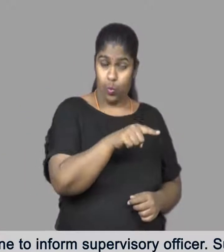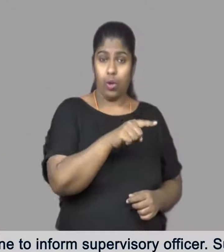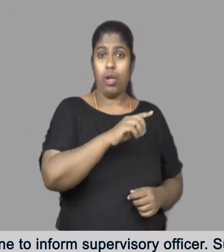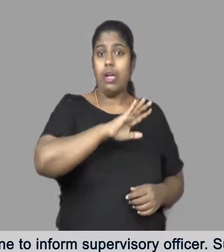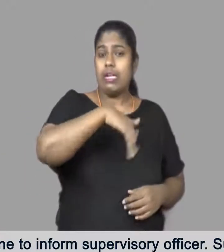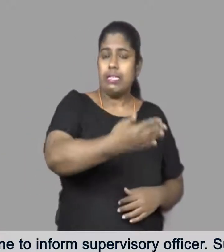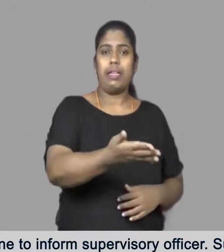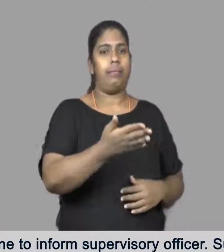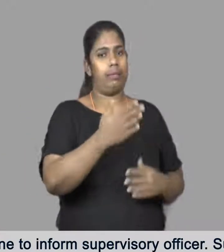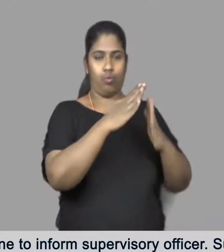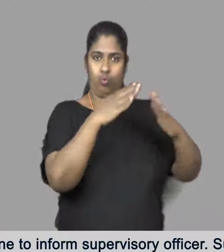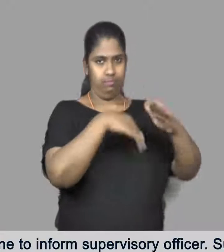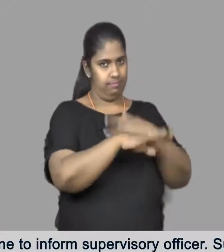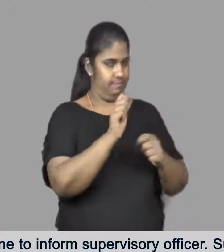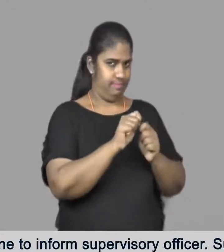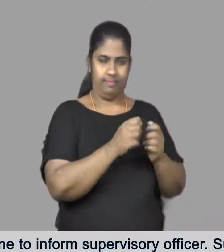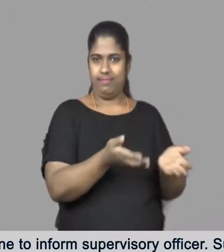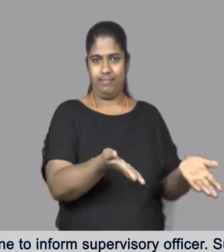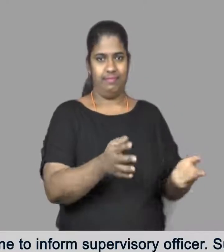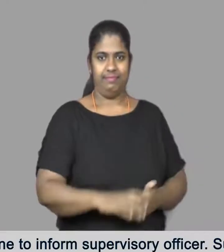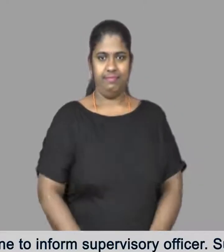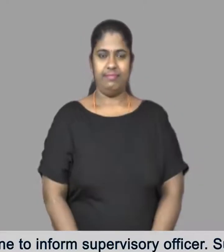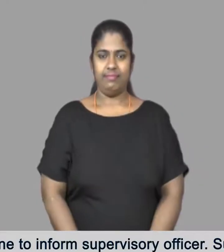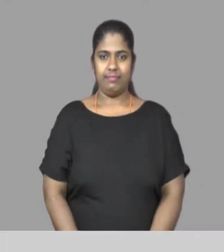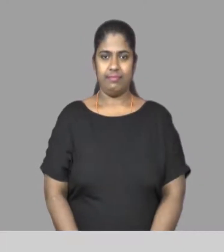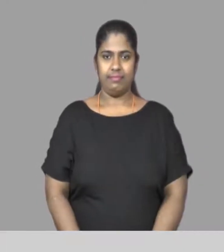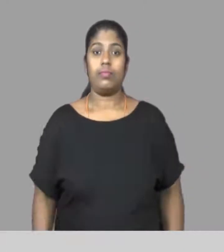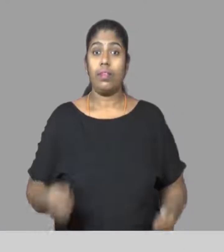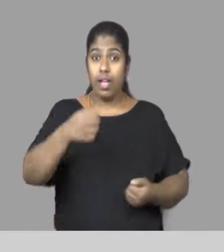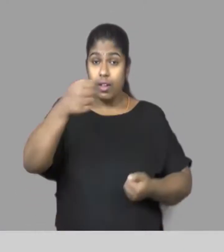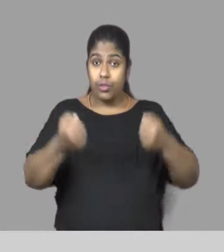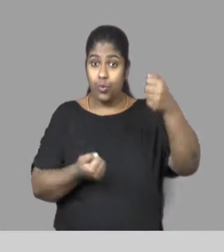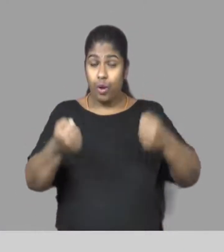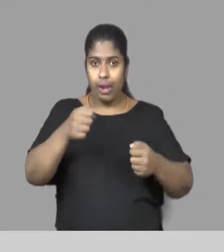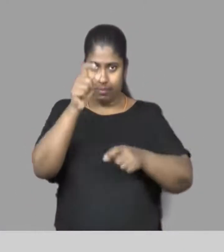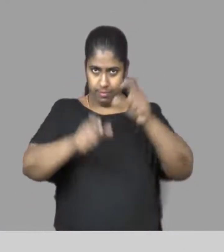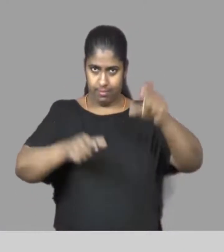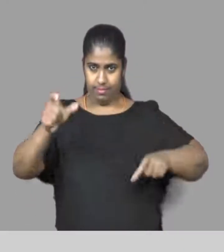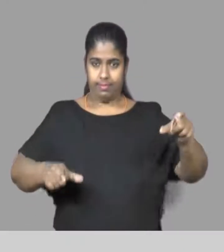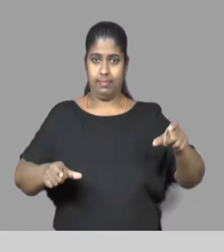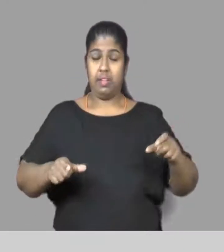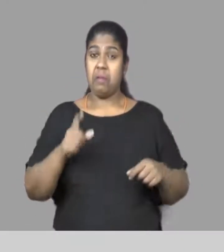Such staff to be permitted to work from home.